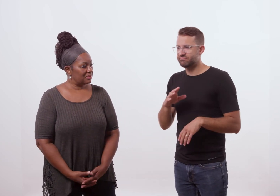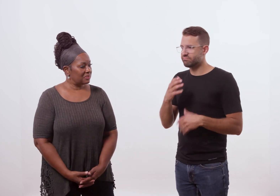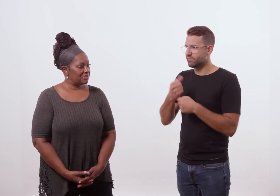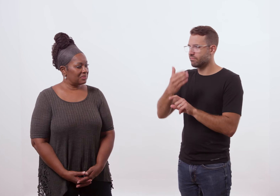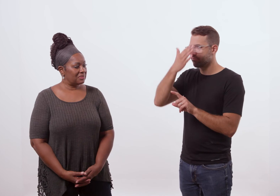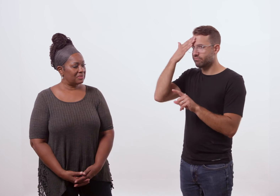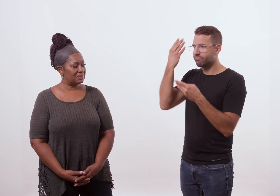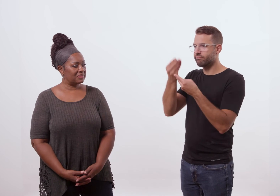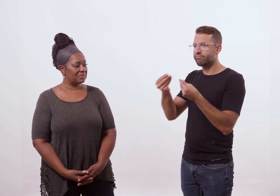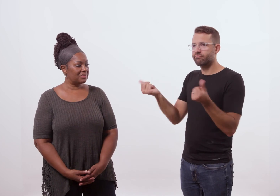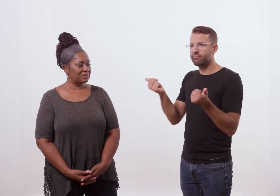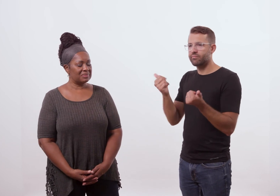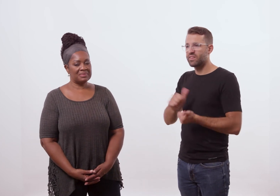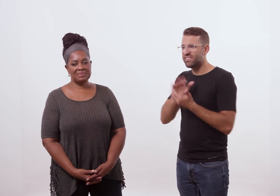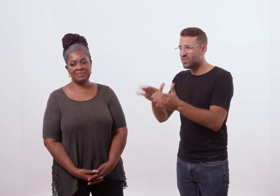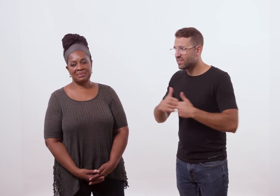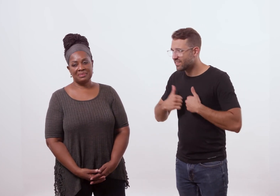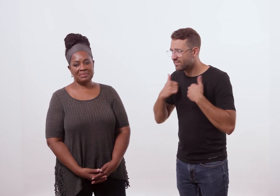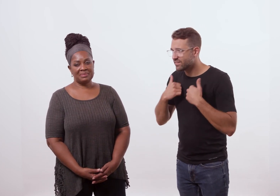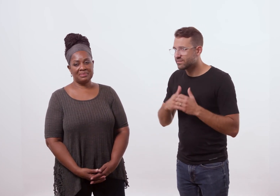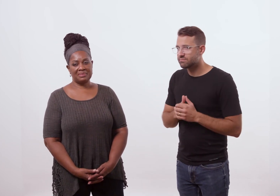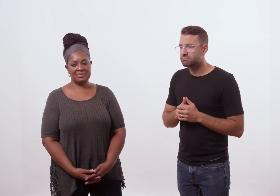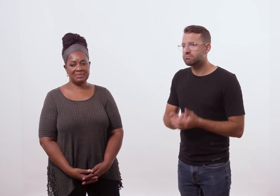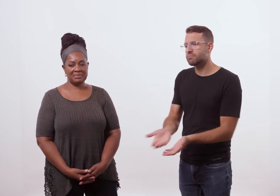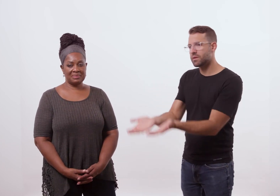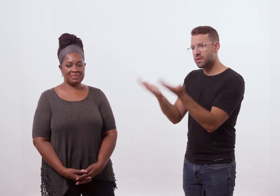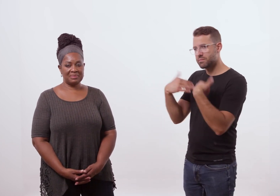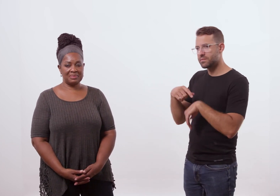of you. It is time you came before the Mother of Memory.